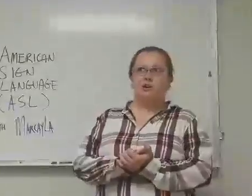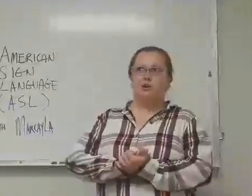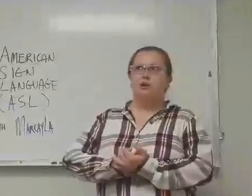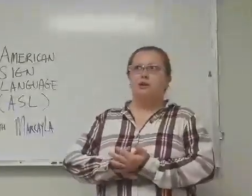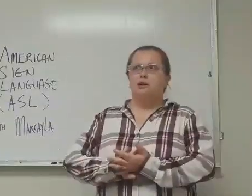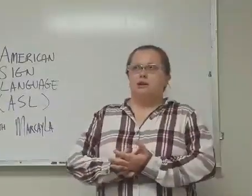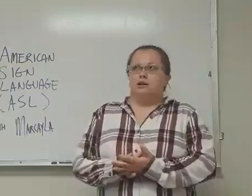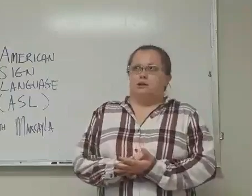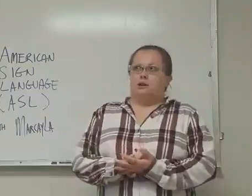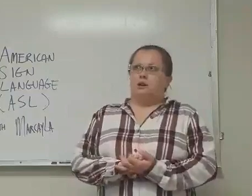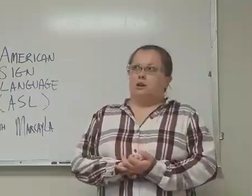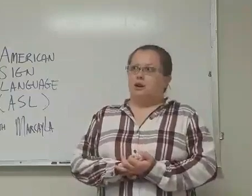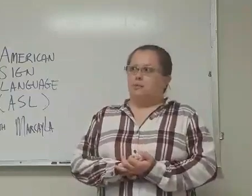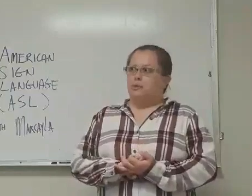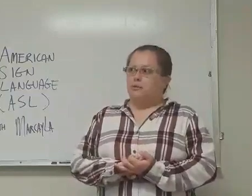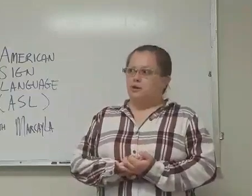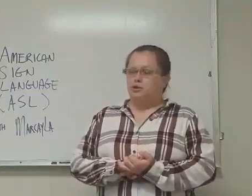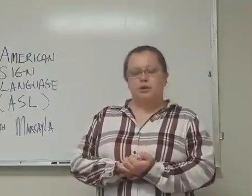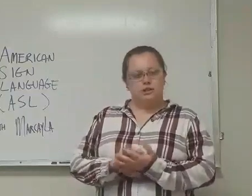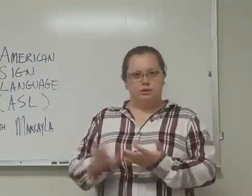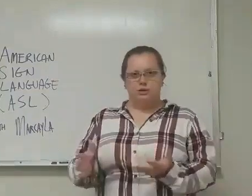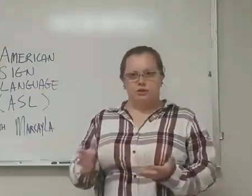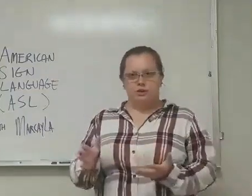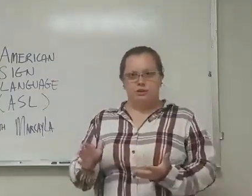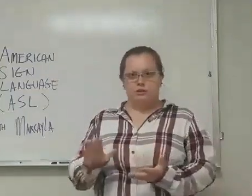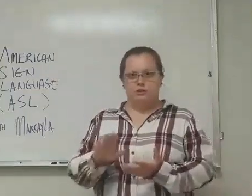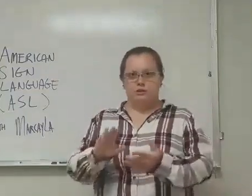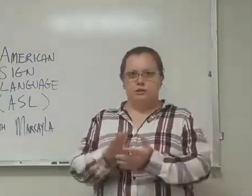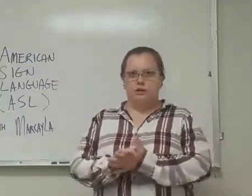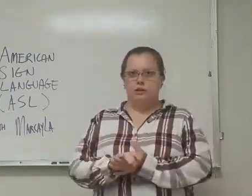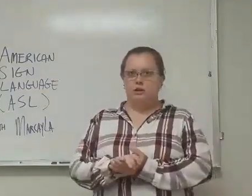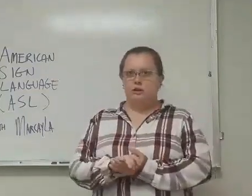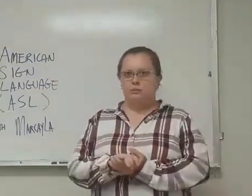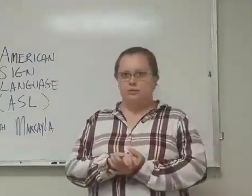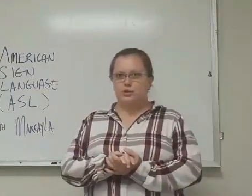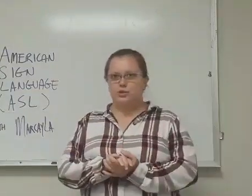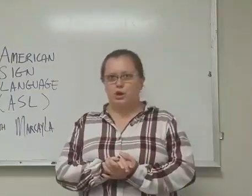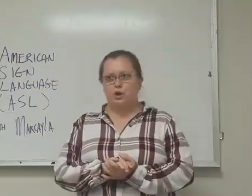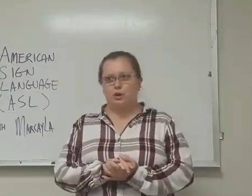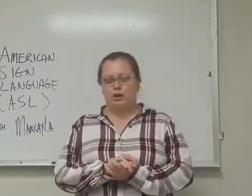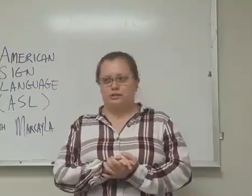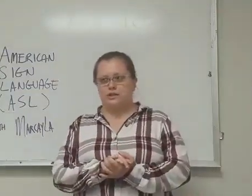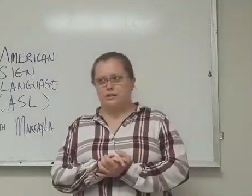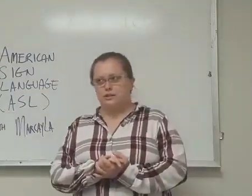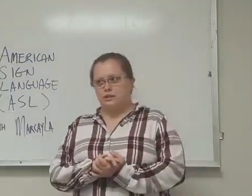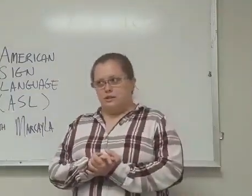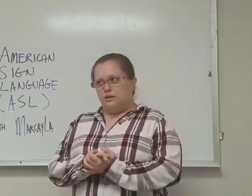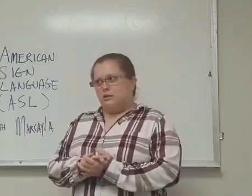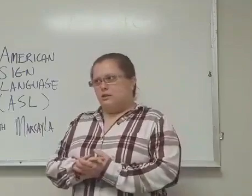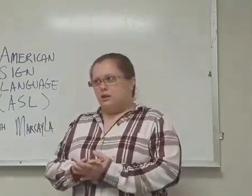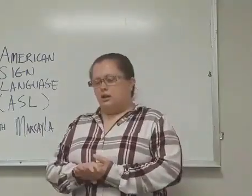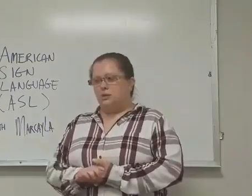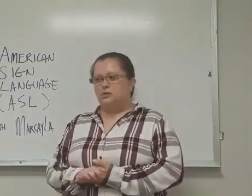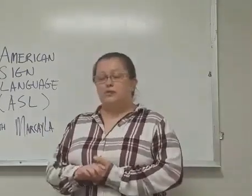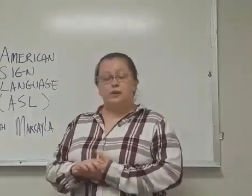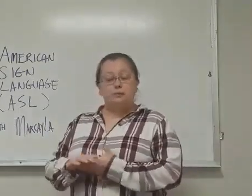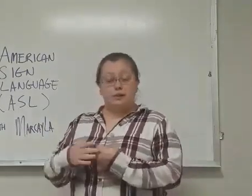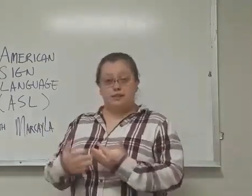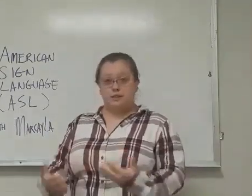ASL about 22 years ago. Okay. Oh, wow. So it was very basic